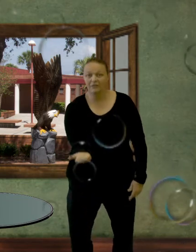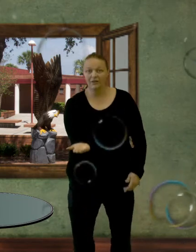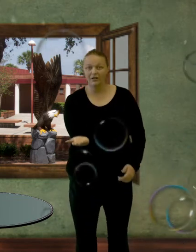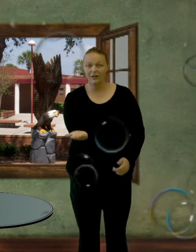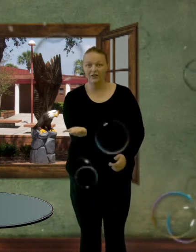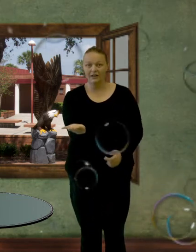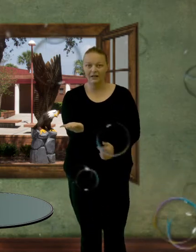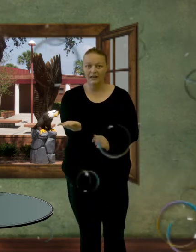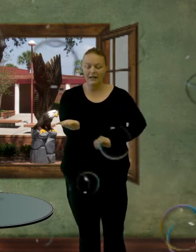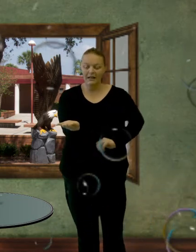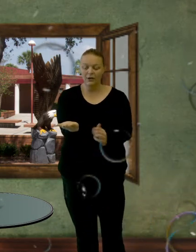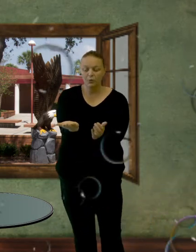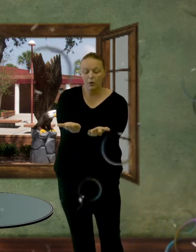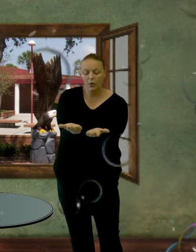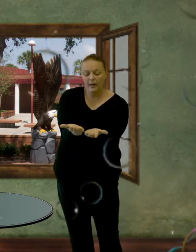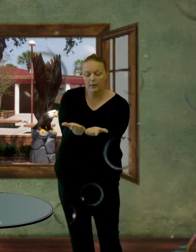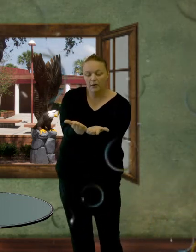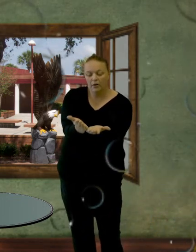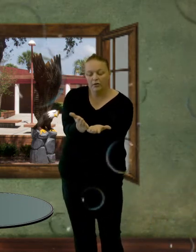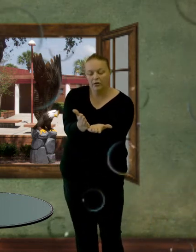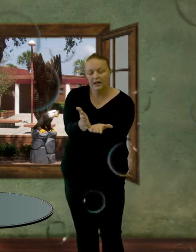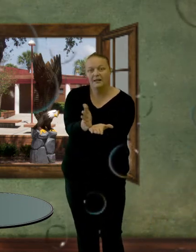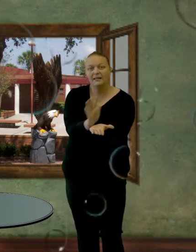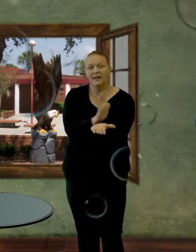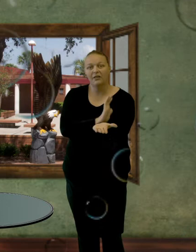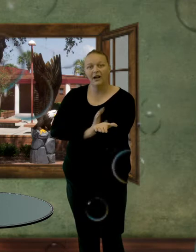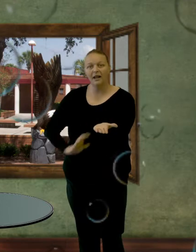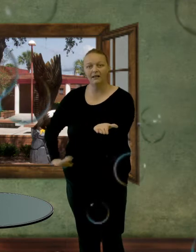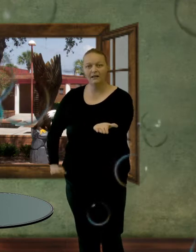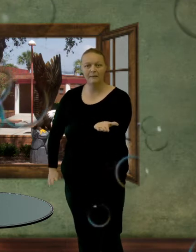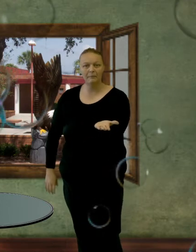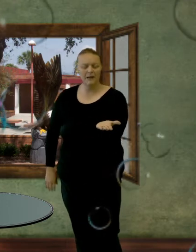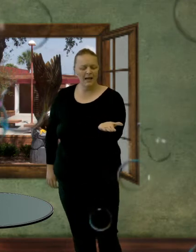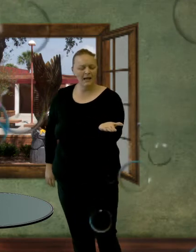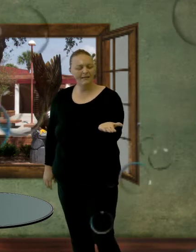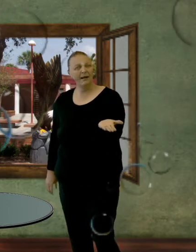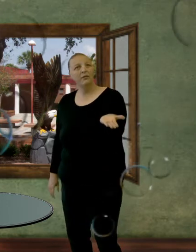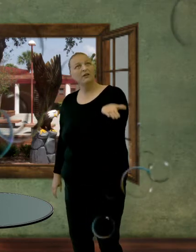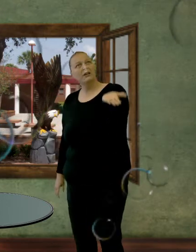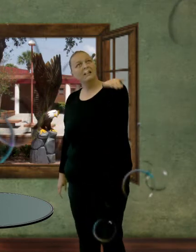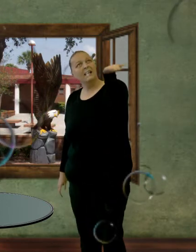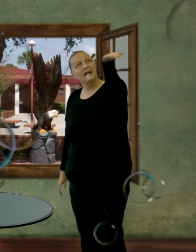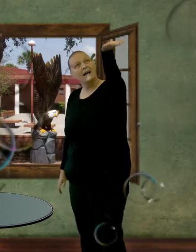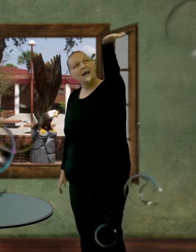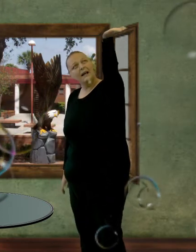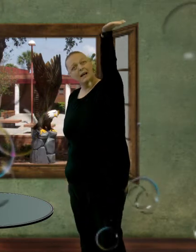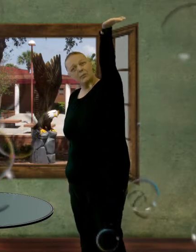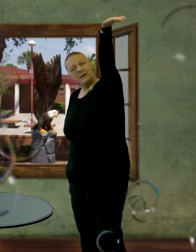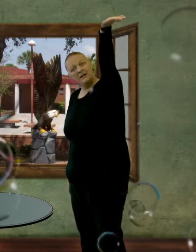Very good. Now, can you roll that bubble over into the other hand? And same thing, you're going to take it high up into the